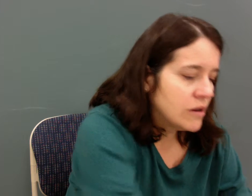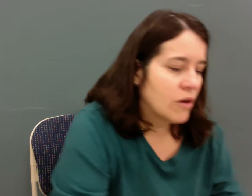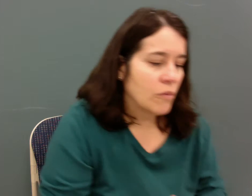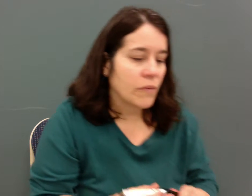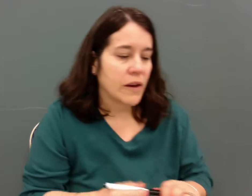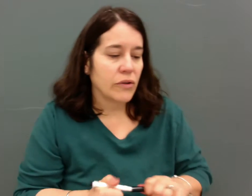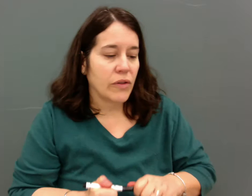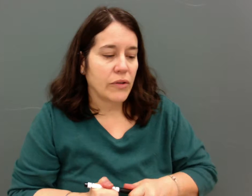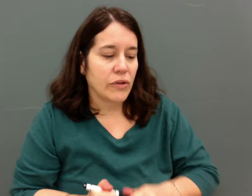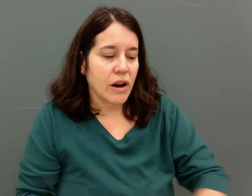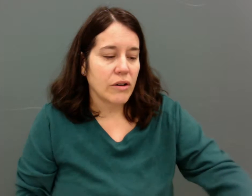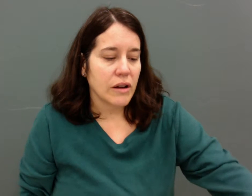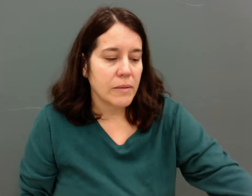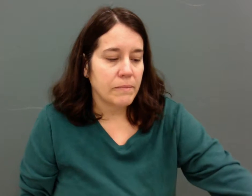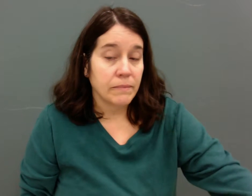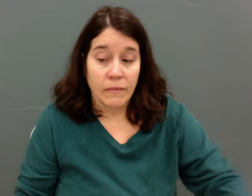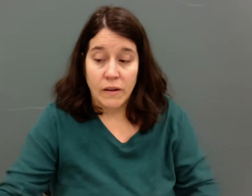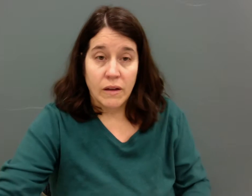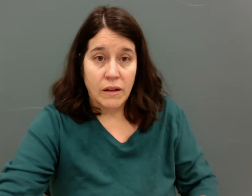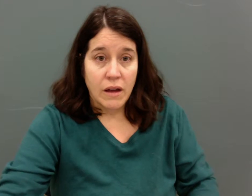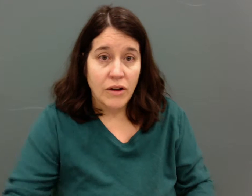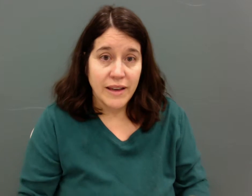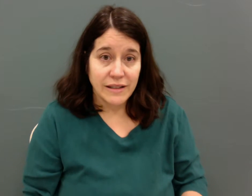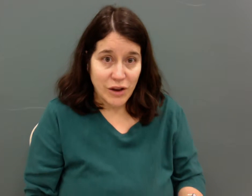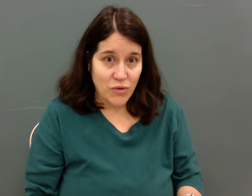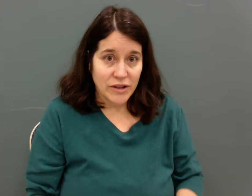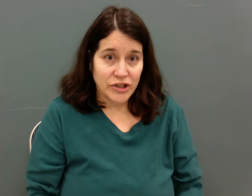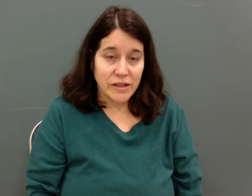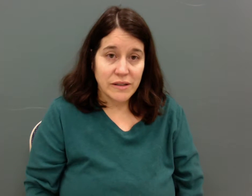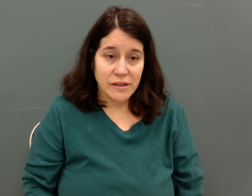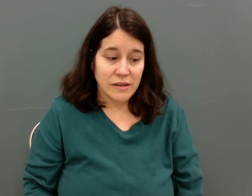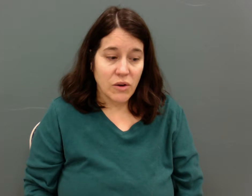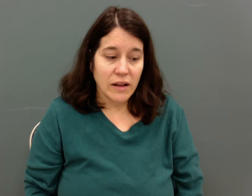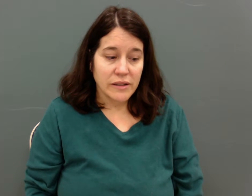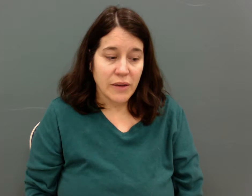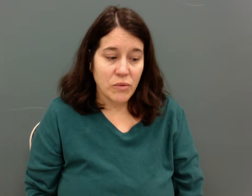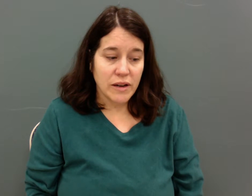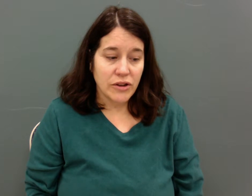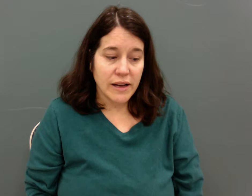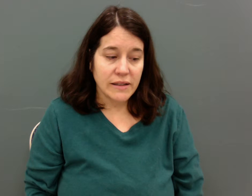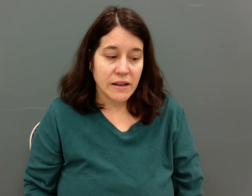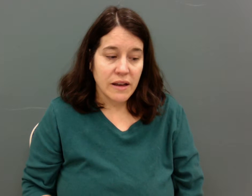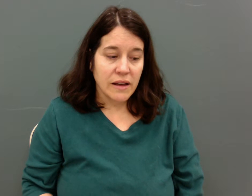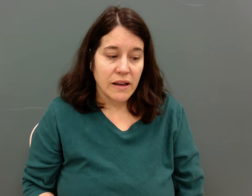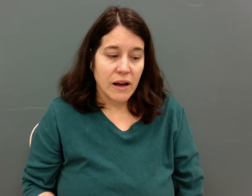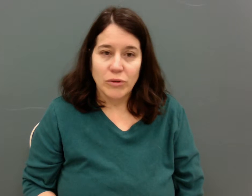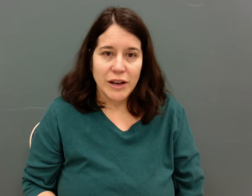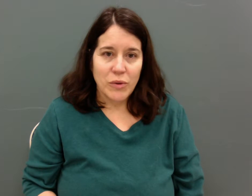So those are our yes, no questions. So I'll sign one and you guys, I won't tell you what that